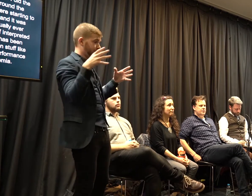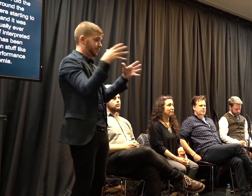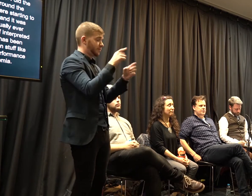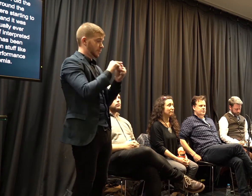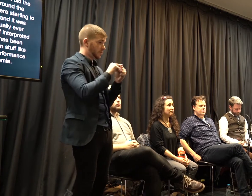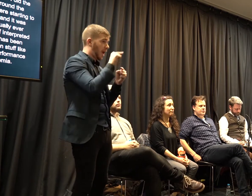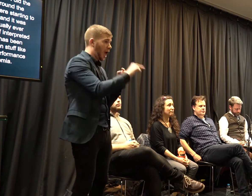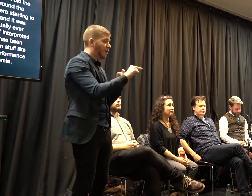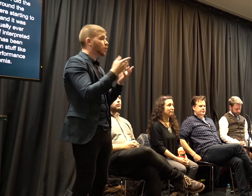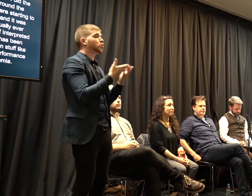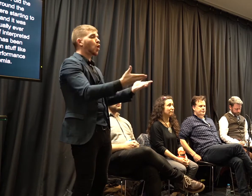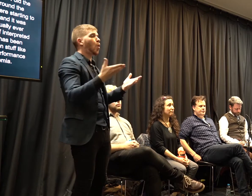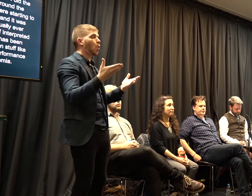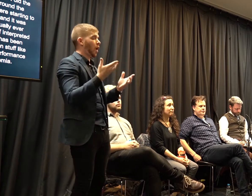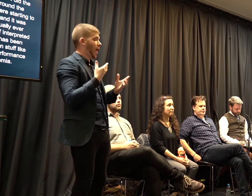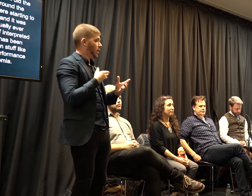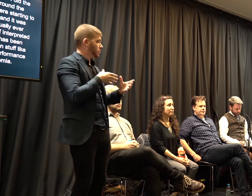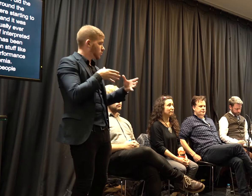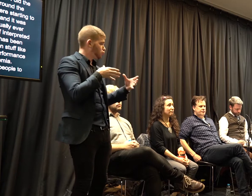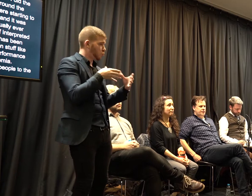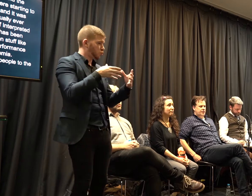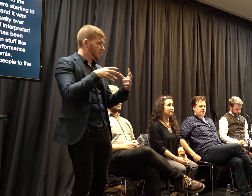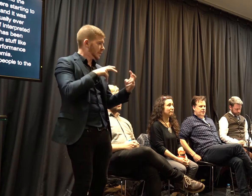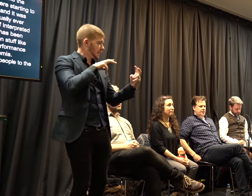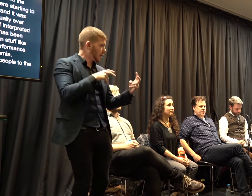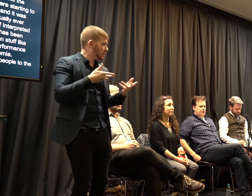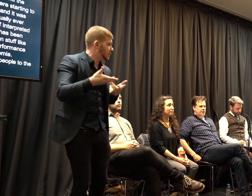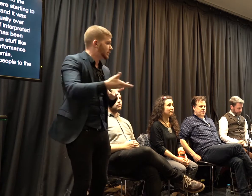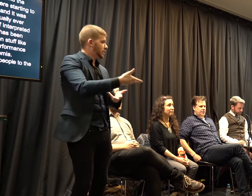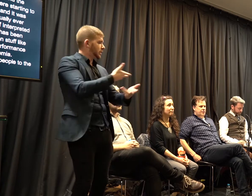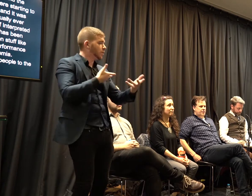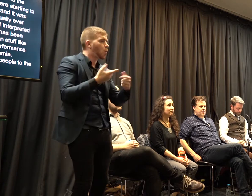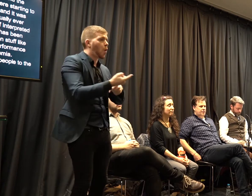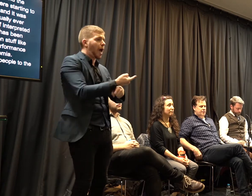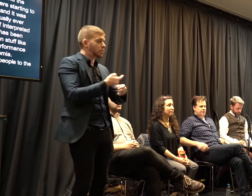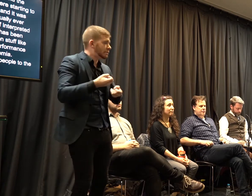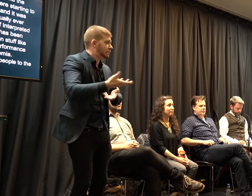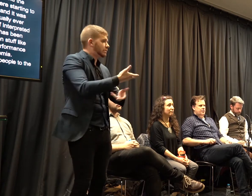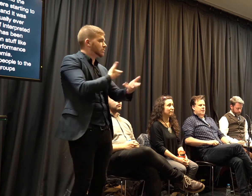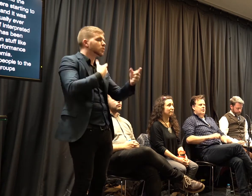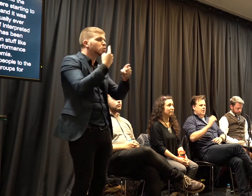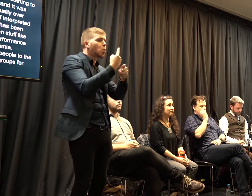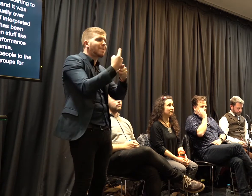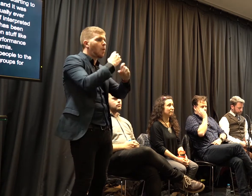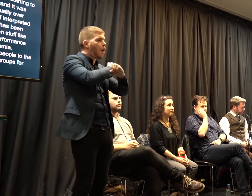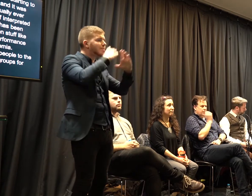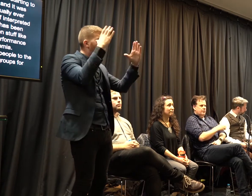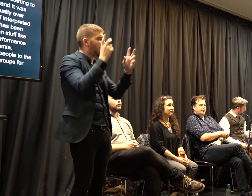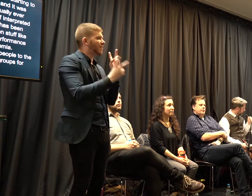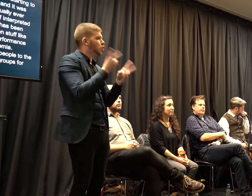show I sat with each of those groups for over an hour and we talked about the concept of interpreted